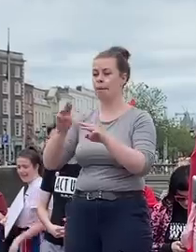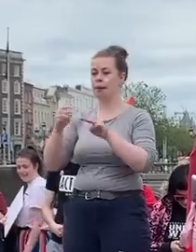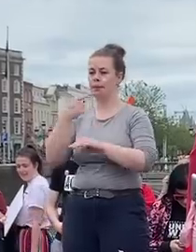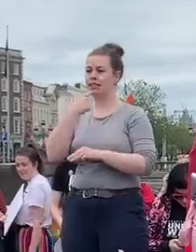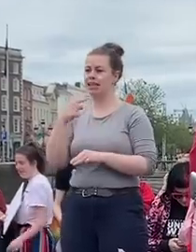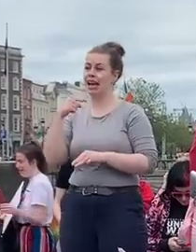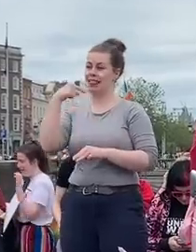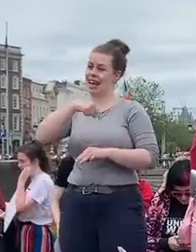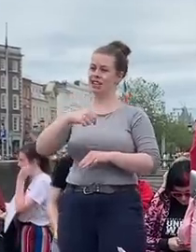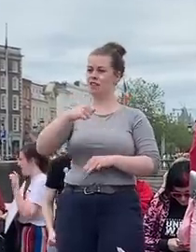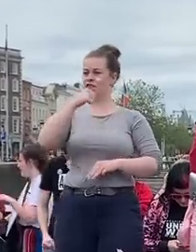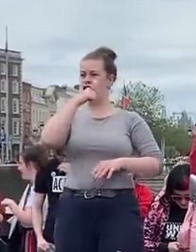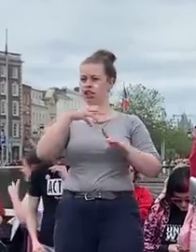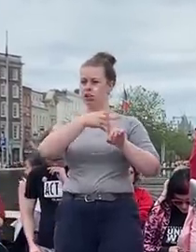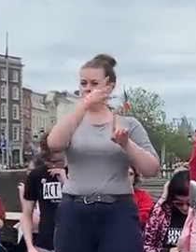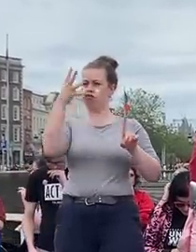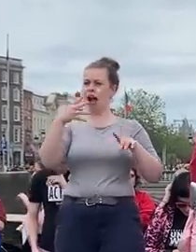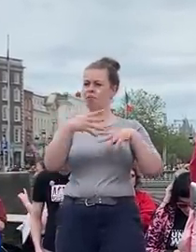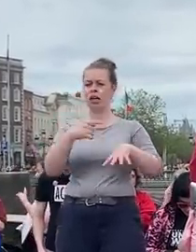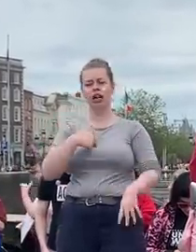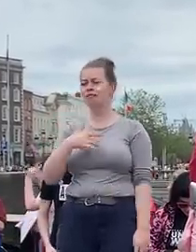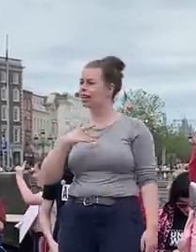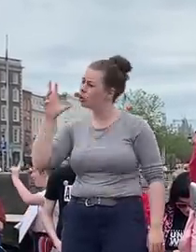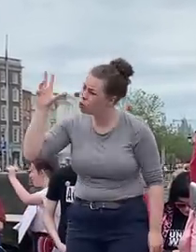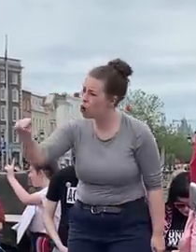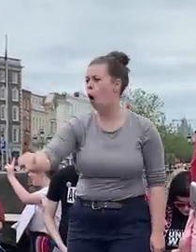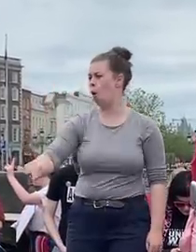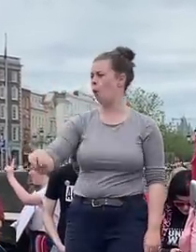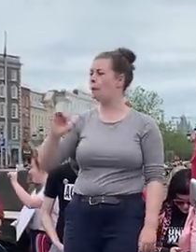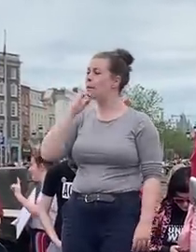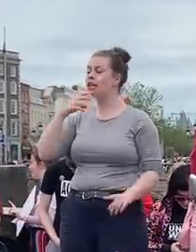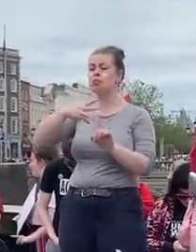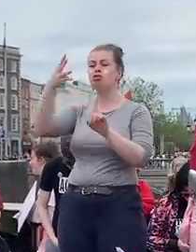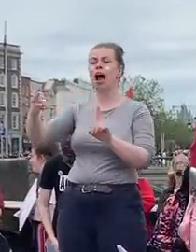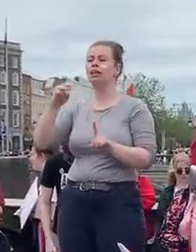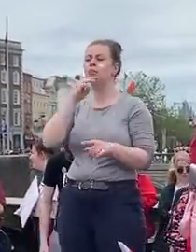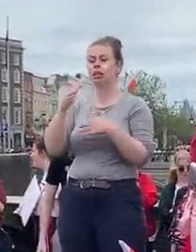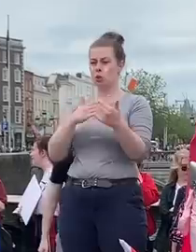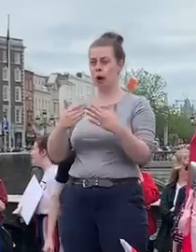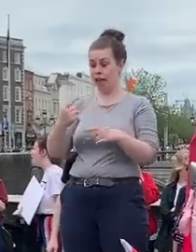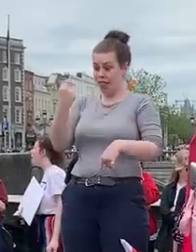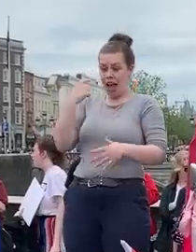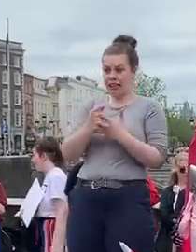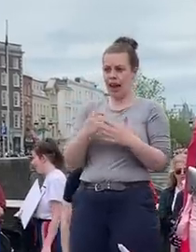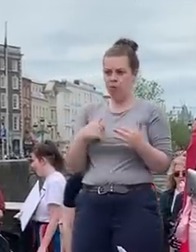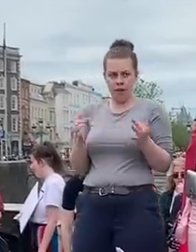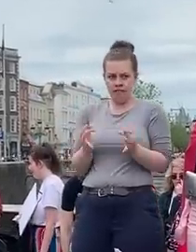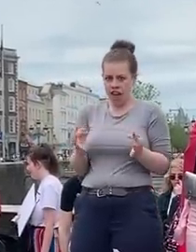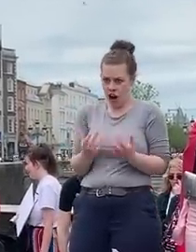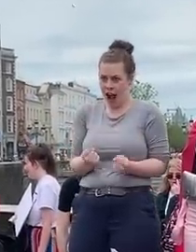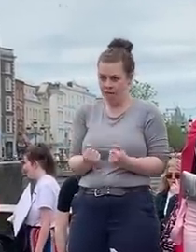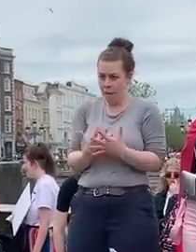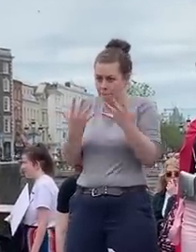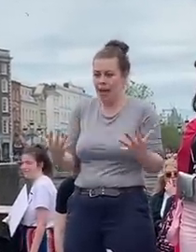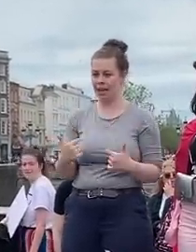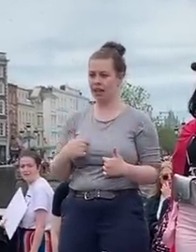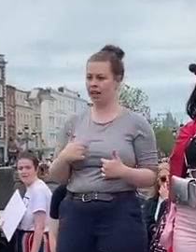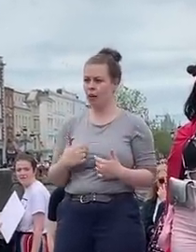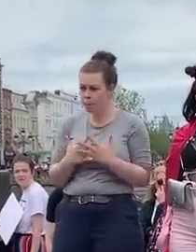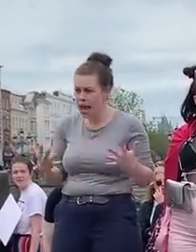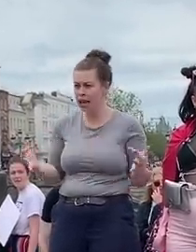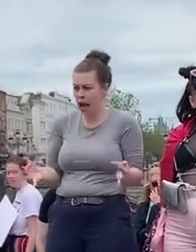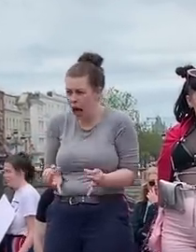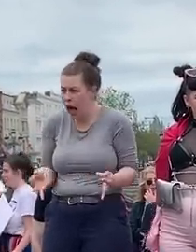this as the first Pride. Because Pride is something else, right? We were scared that day. We were